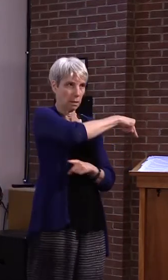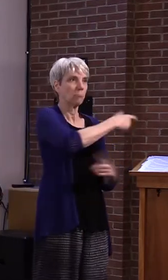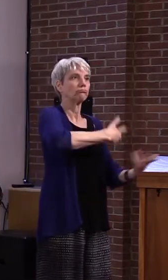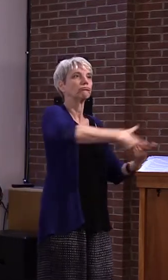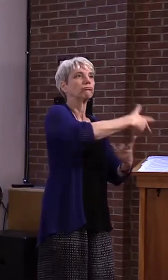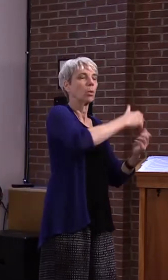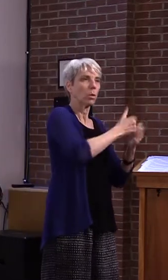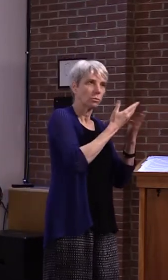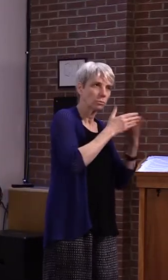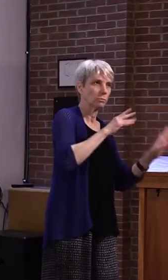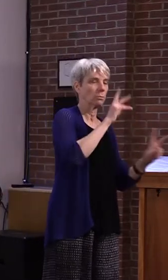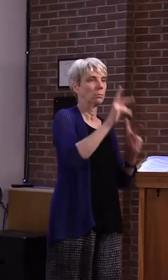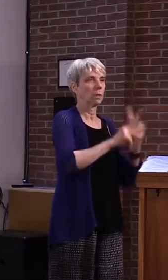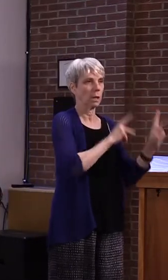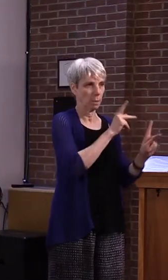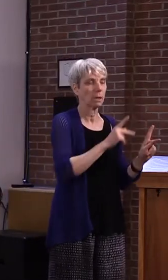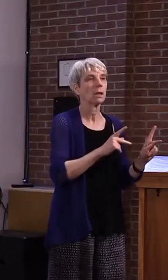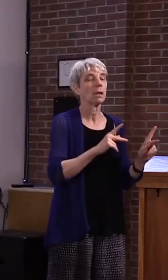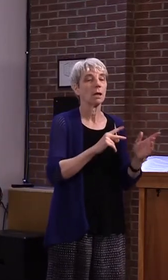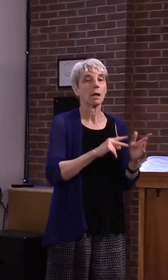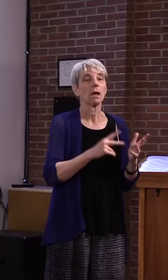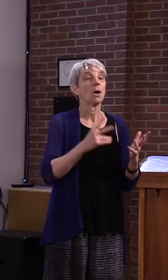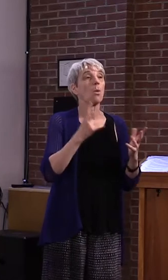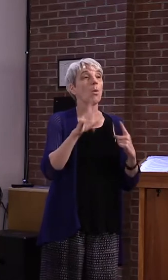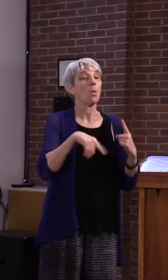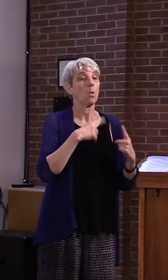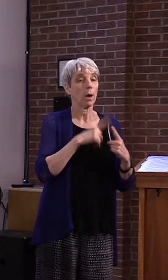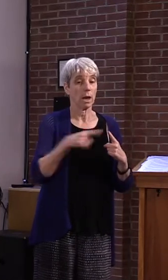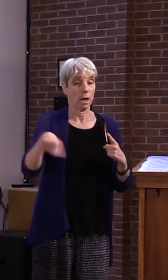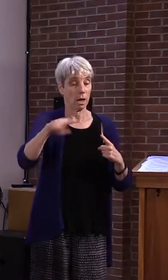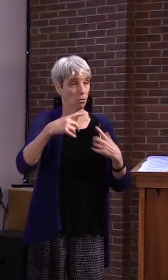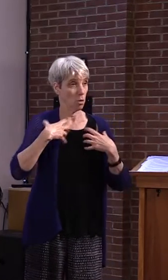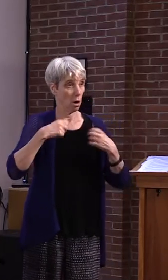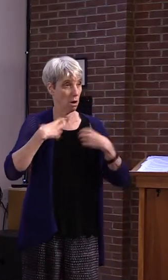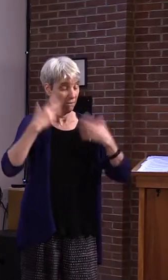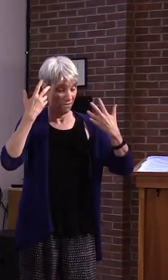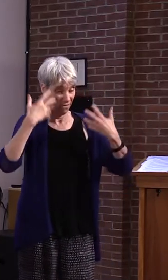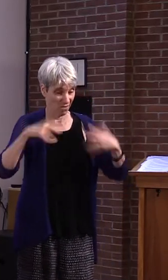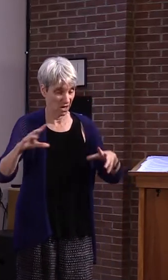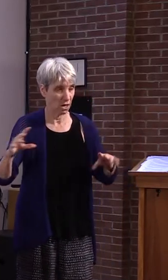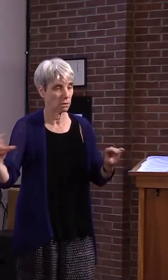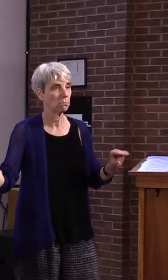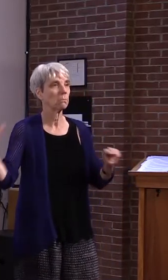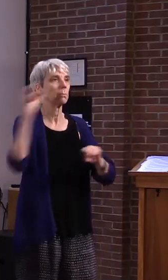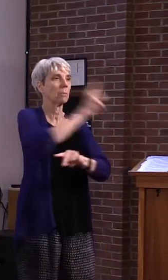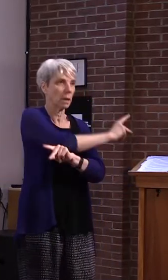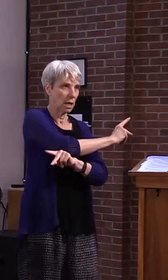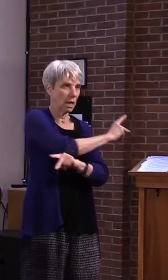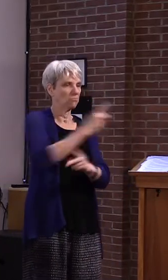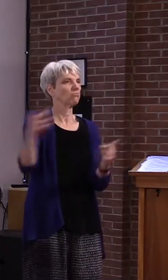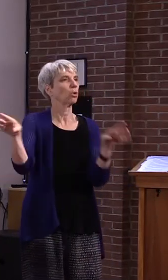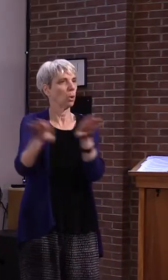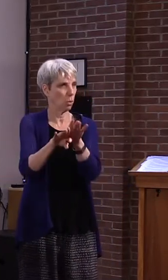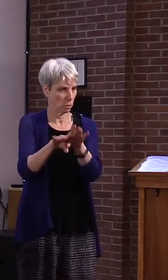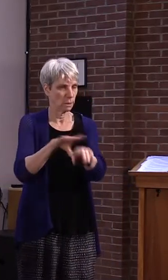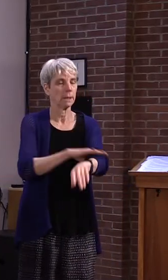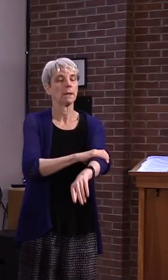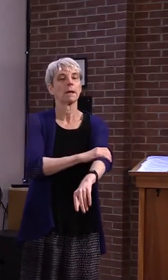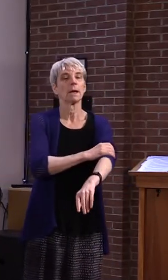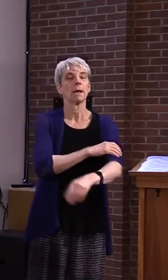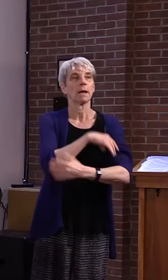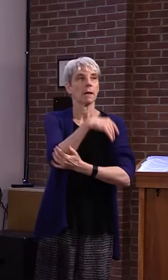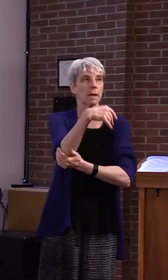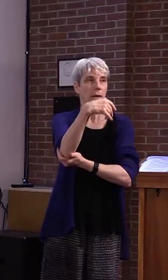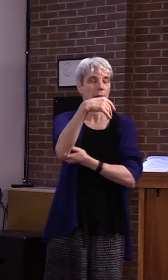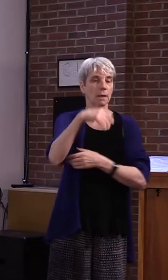that one pod will disappear probably because people in recovery will move into the general population. We had